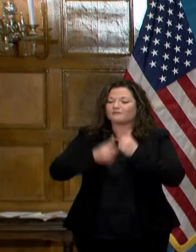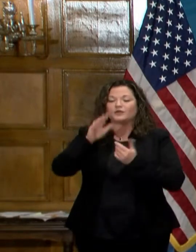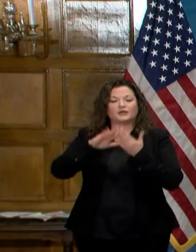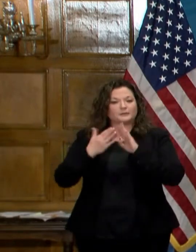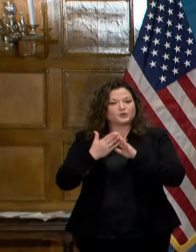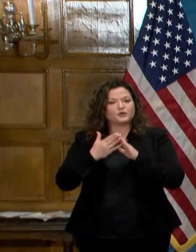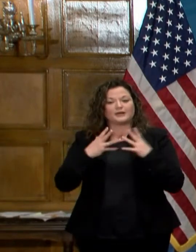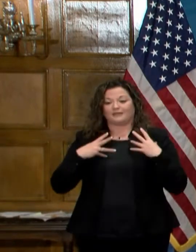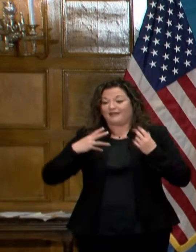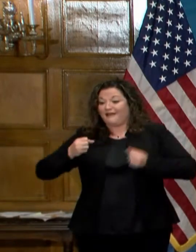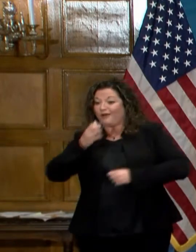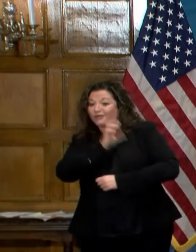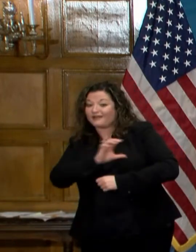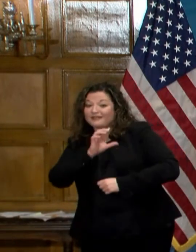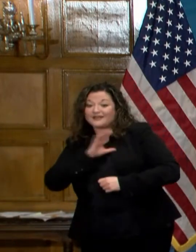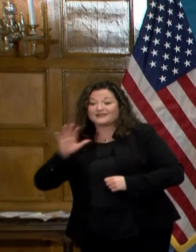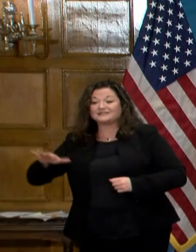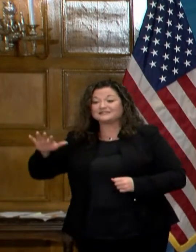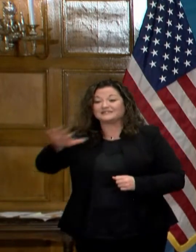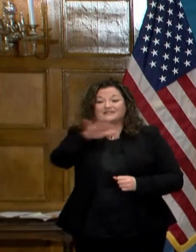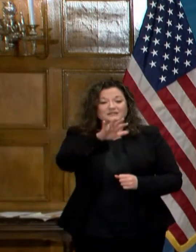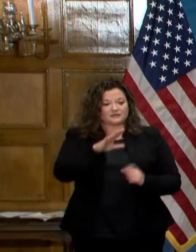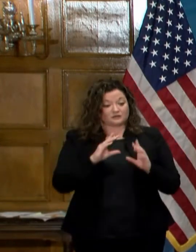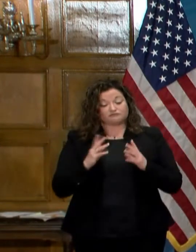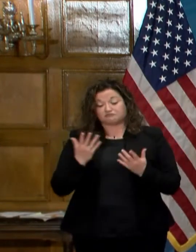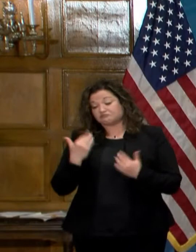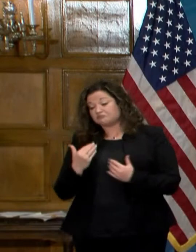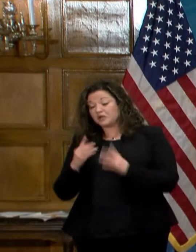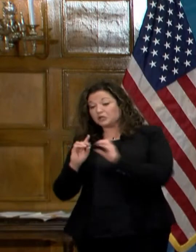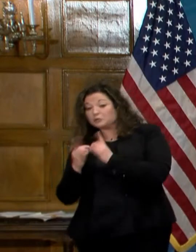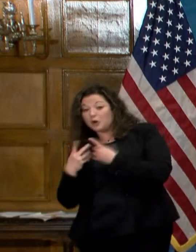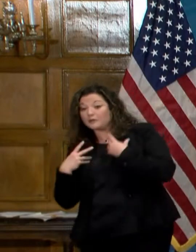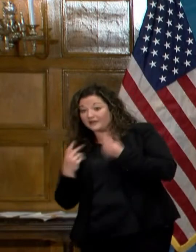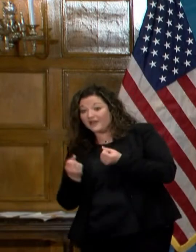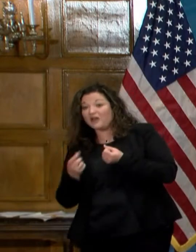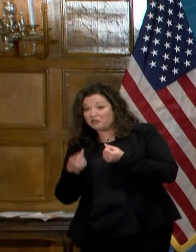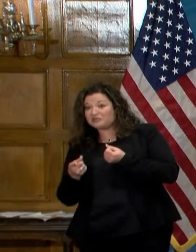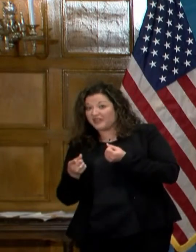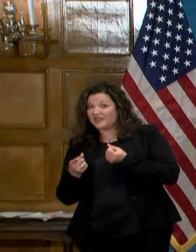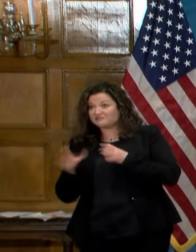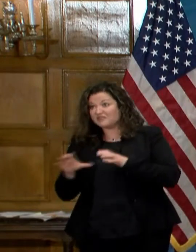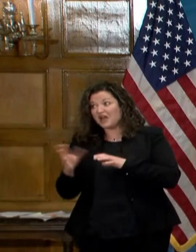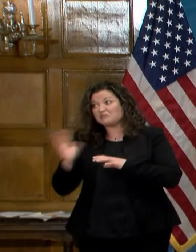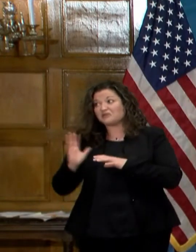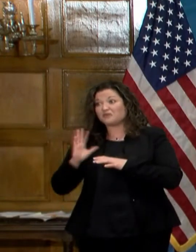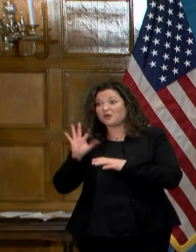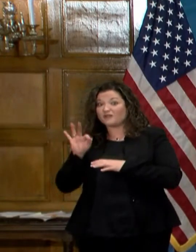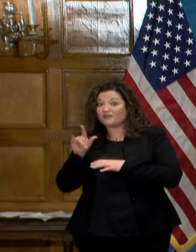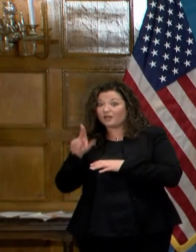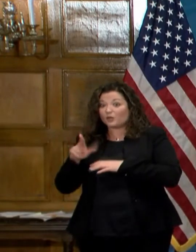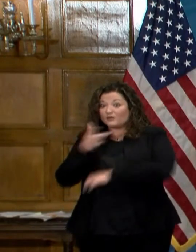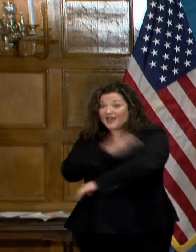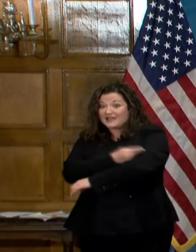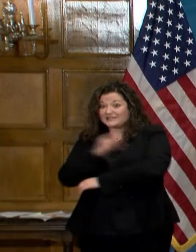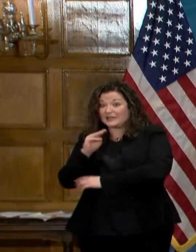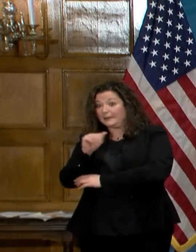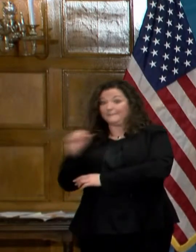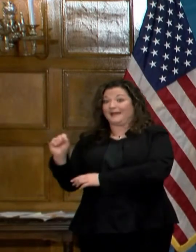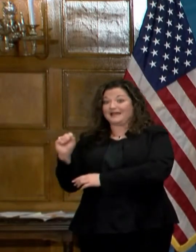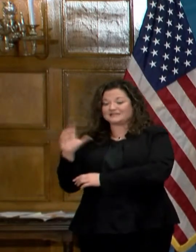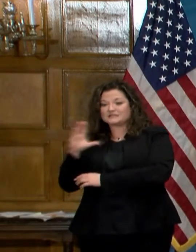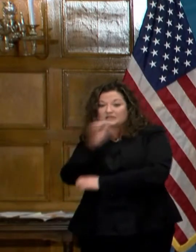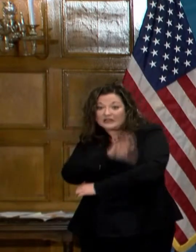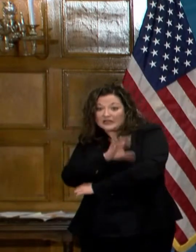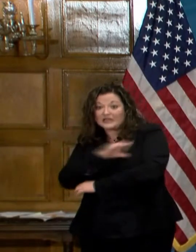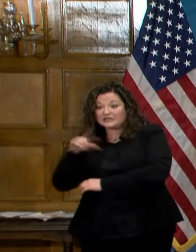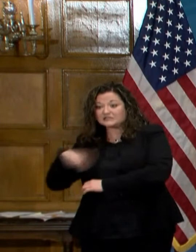clinics, our Department of Health, which historically has done mass clinics for flu vaccinations, they will